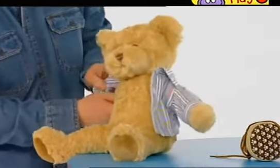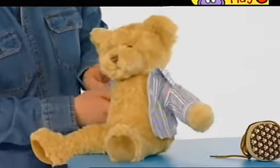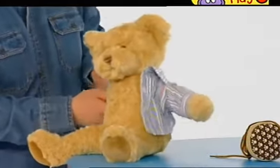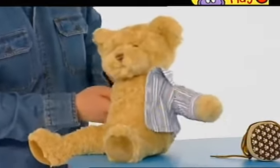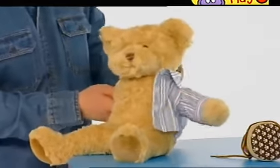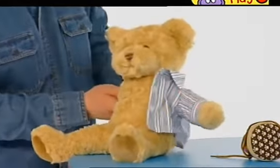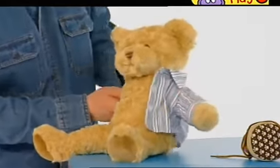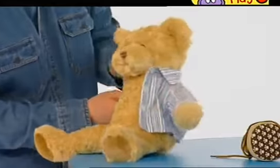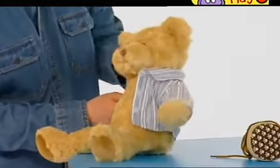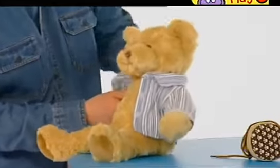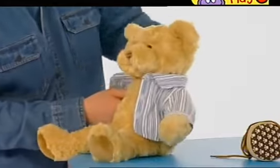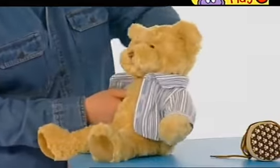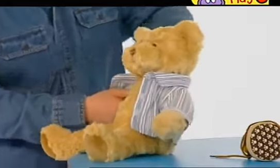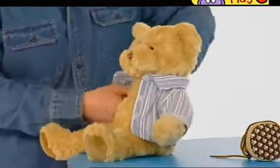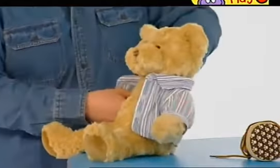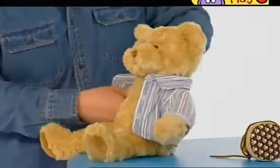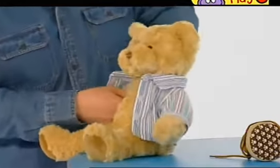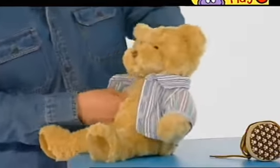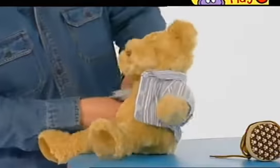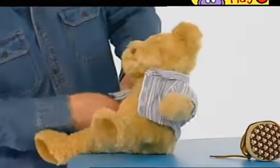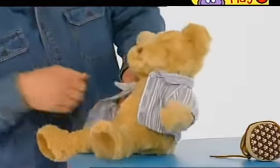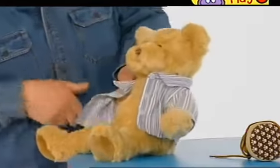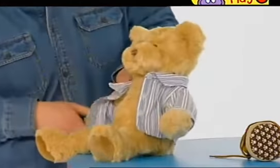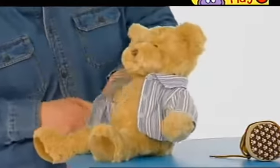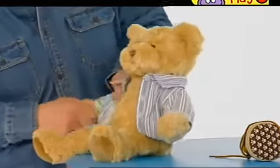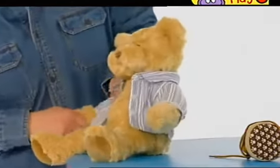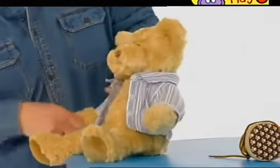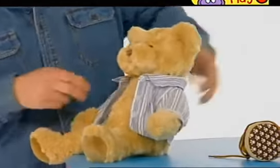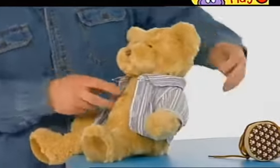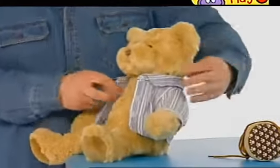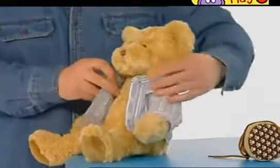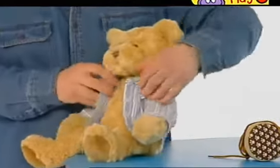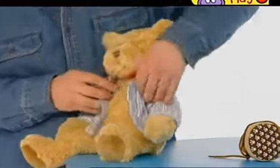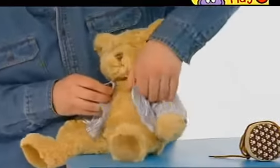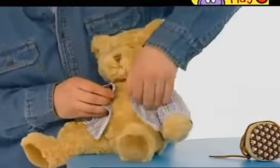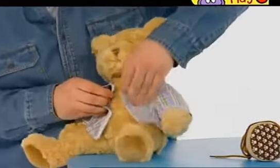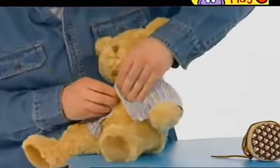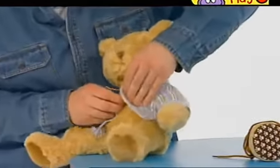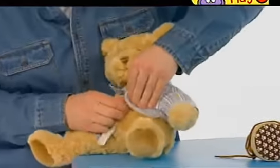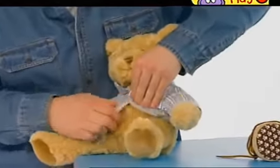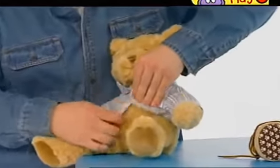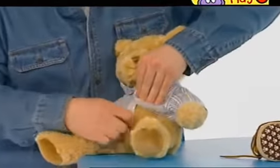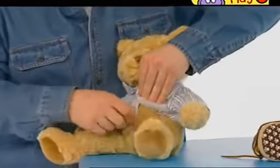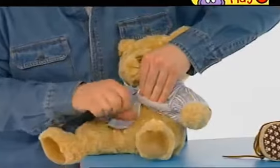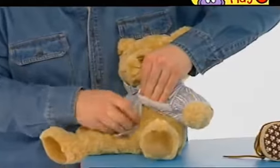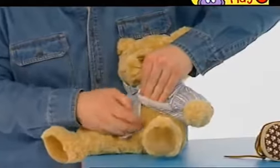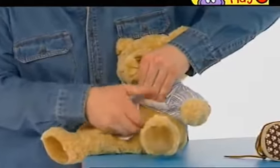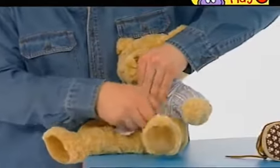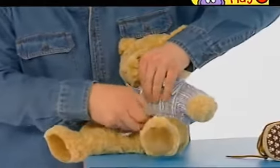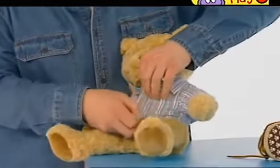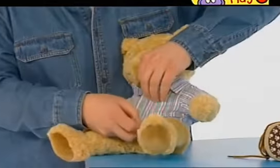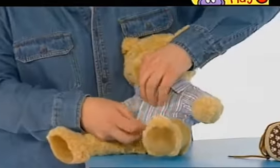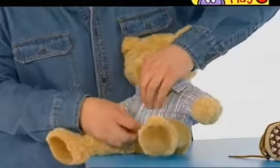morning. That's right, Teddy. Put the other arm through. Oh, very good. And let's do it up, shall we? There we